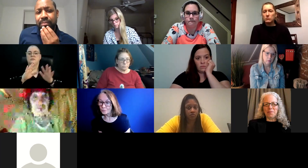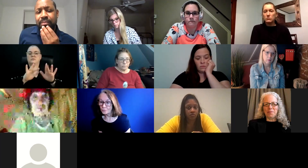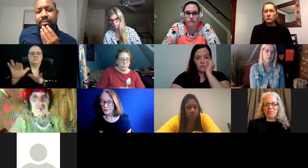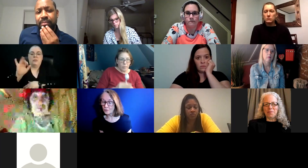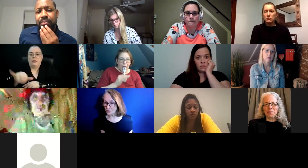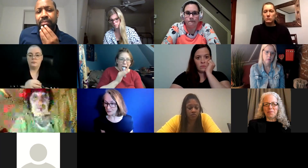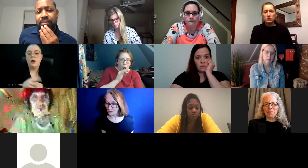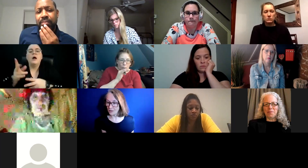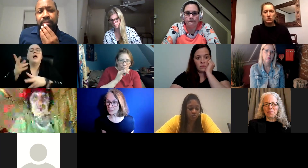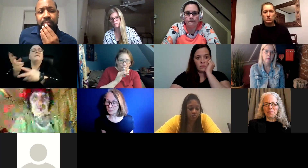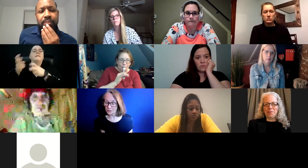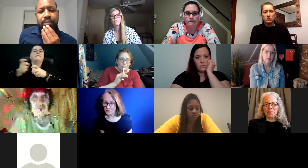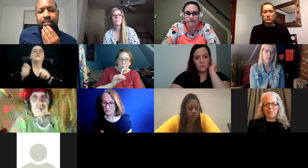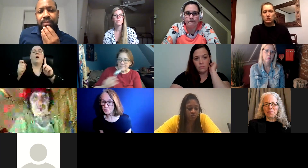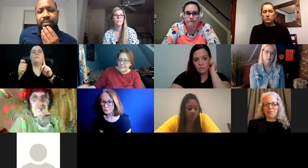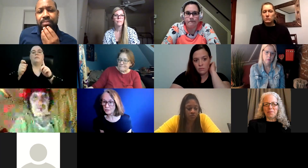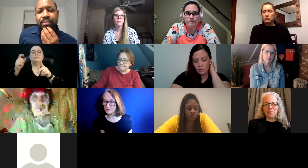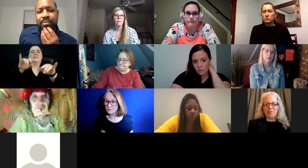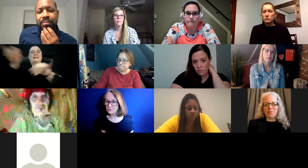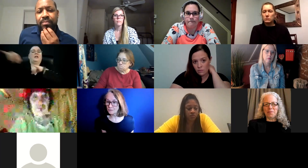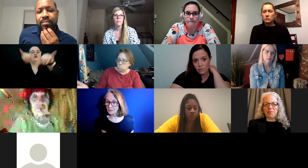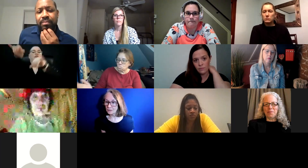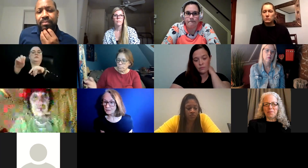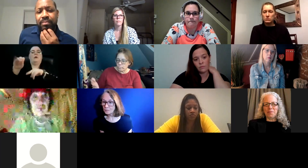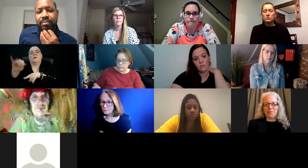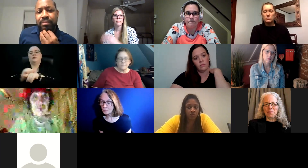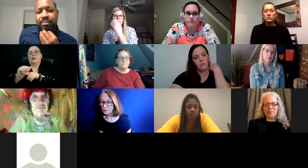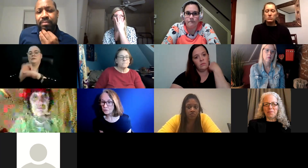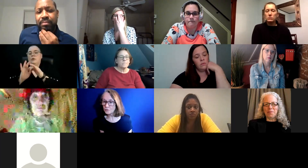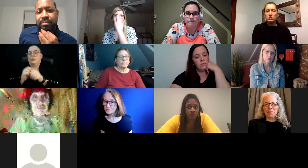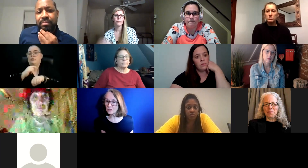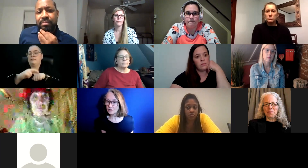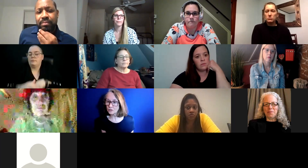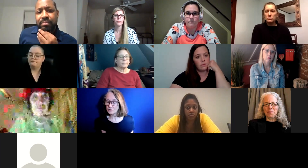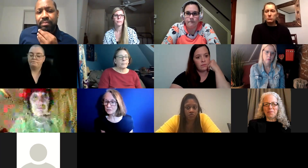A process, having a process put in place. Borrowed from standards,